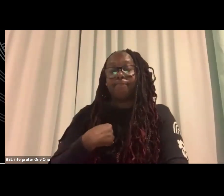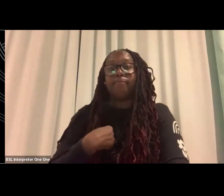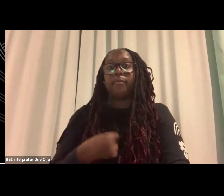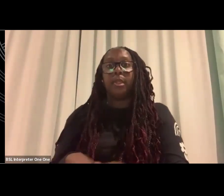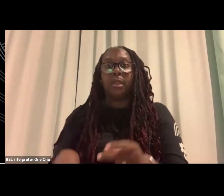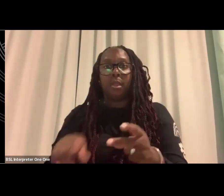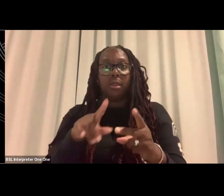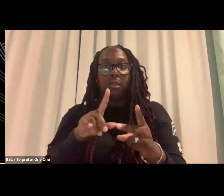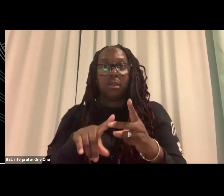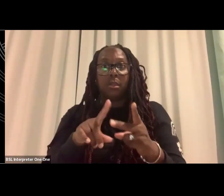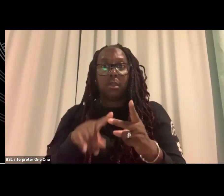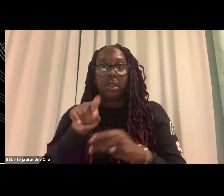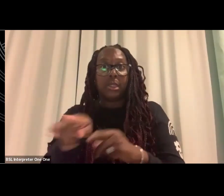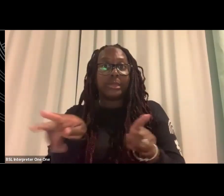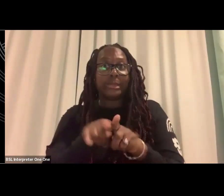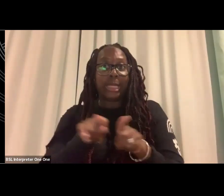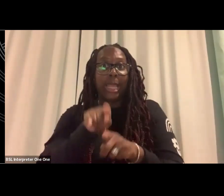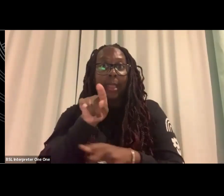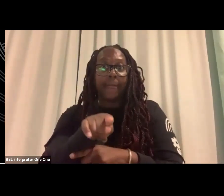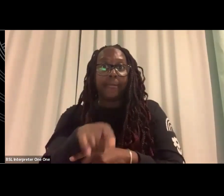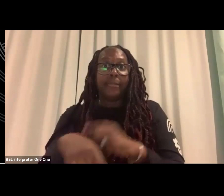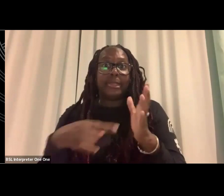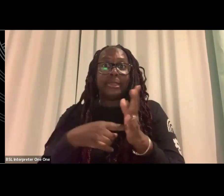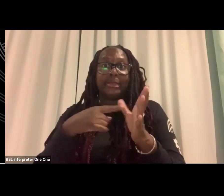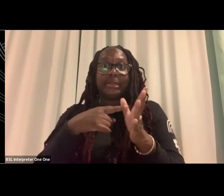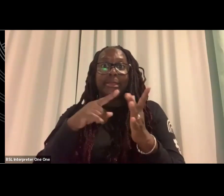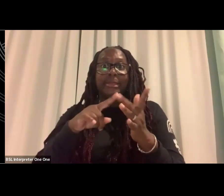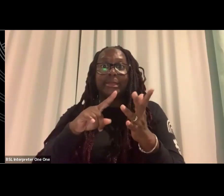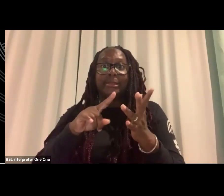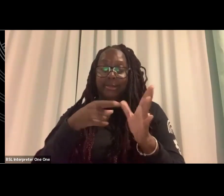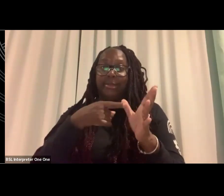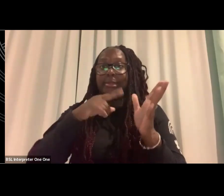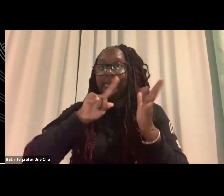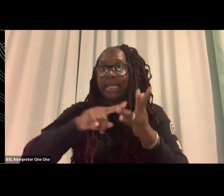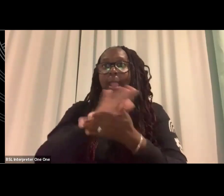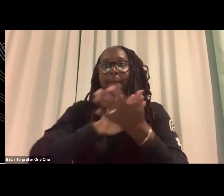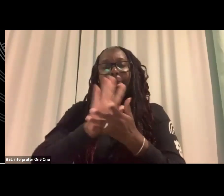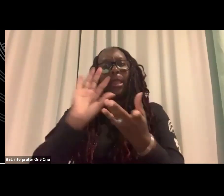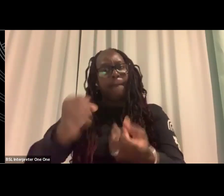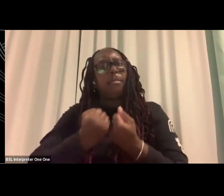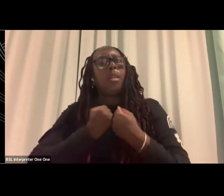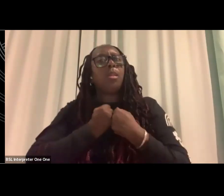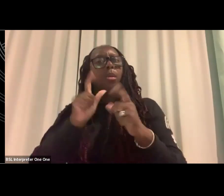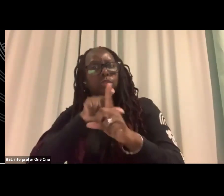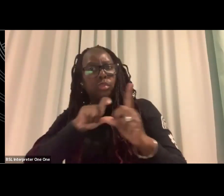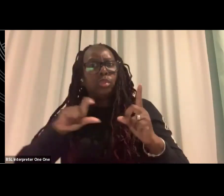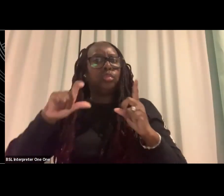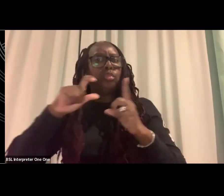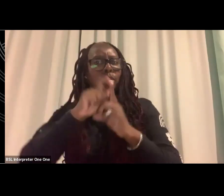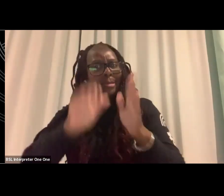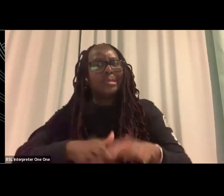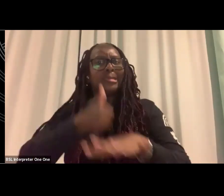mana tōtotu, is about having a sense of belonging to community, but framed in a way